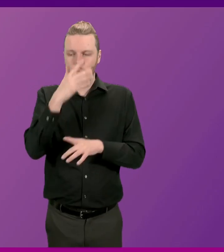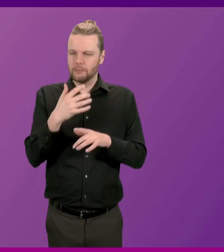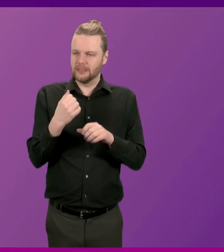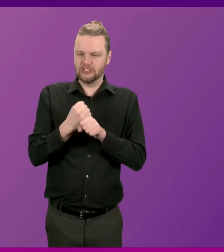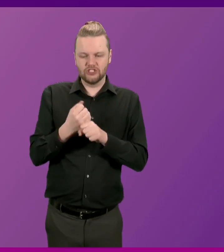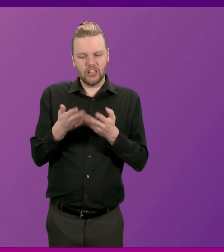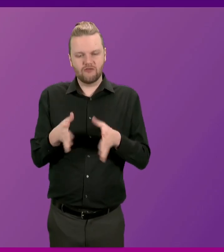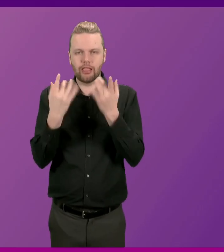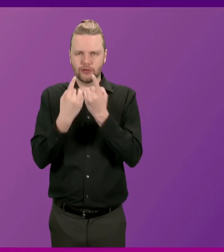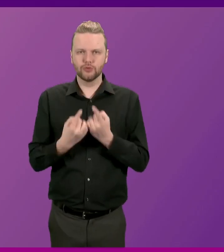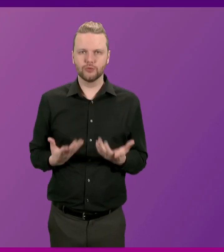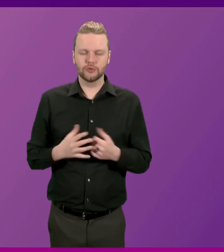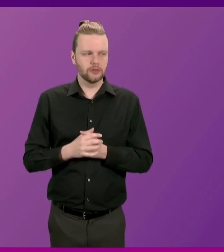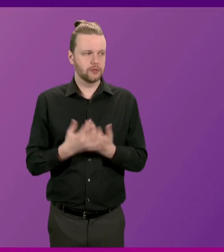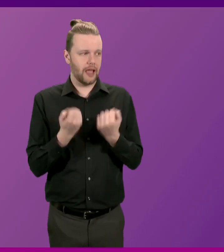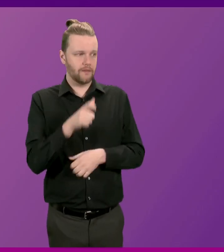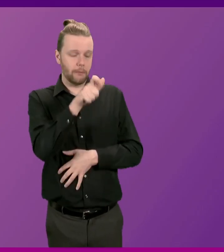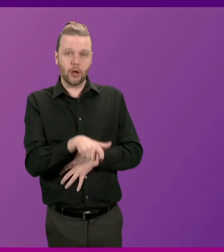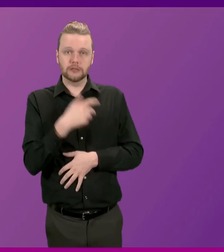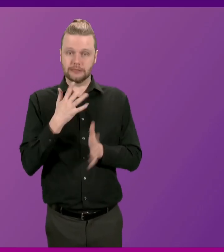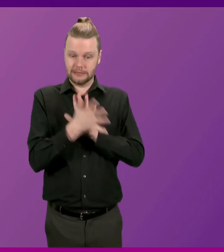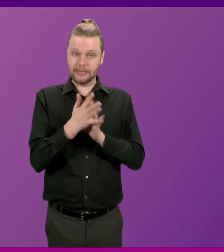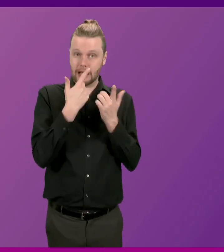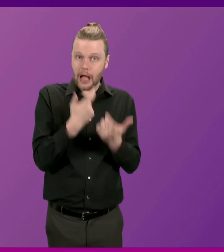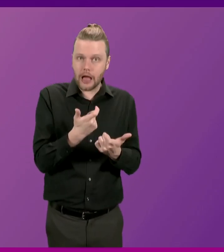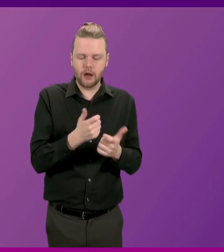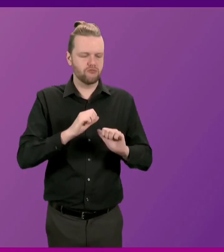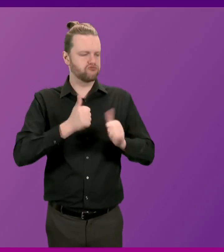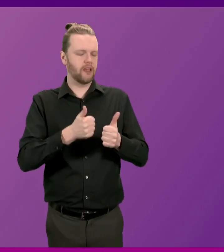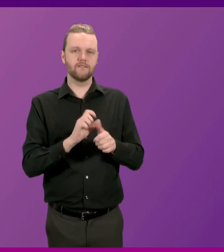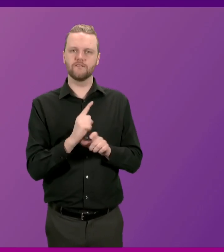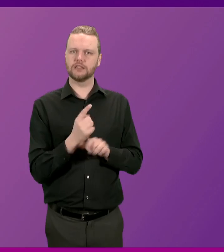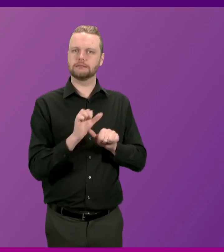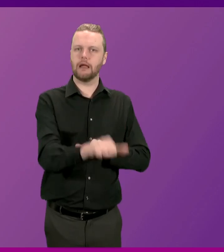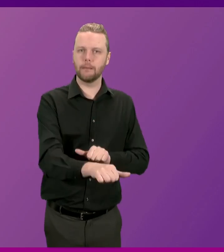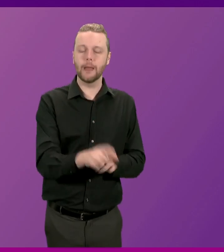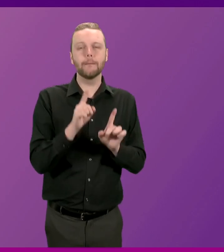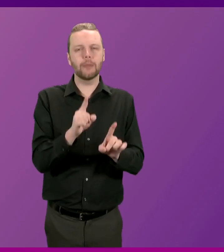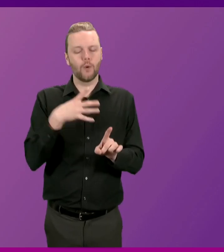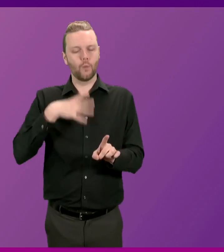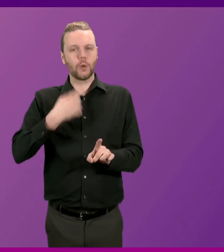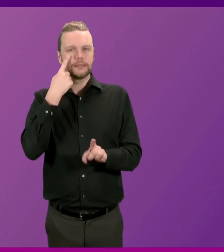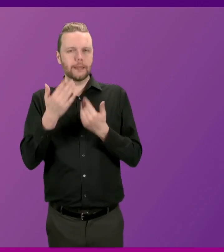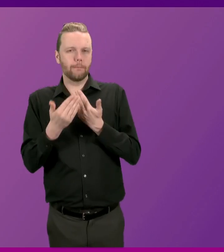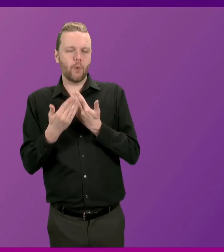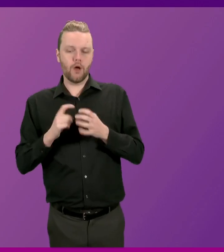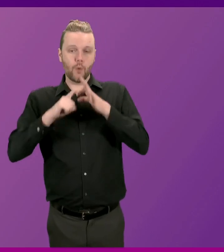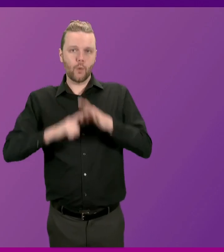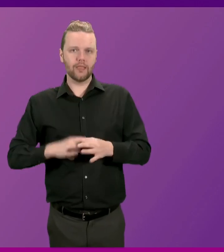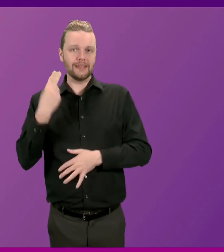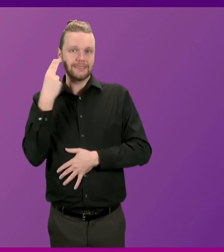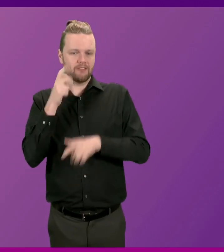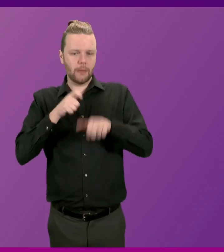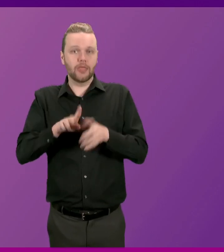general issues. So having someone who can sign is definitely the first step. But if you can, we actually would like to see more qualified deaf